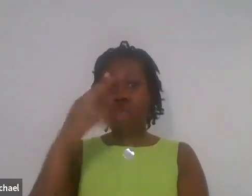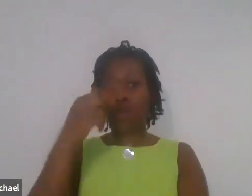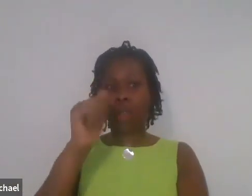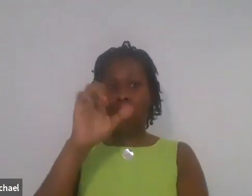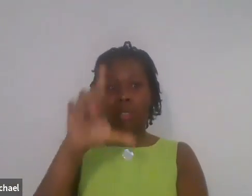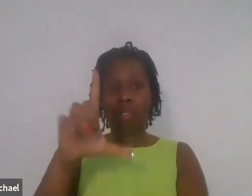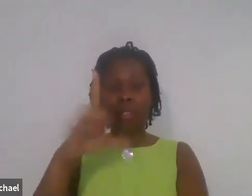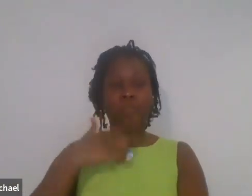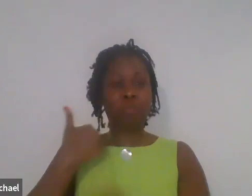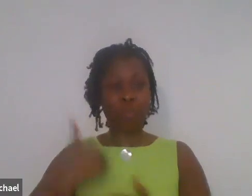Ashura Michael.